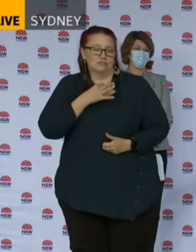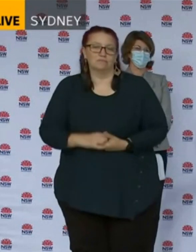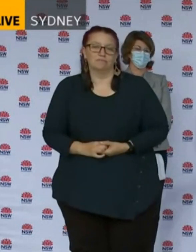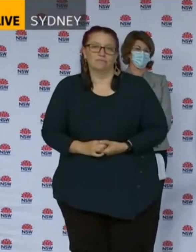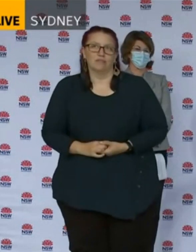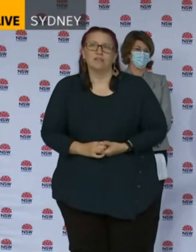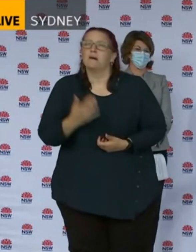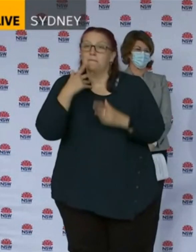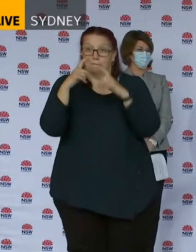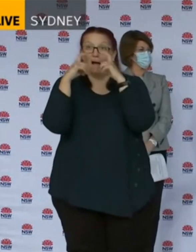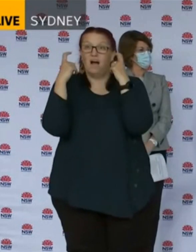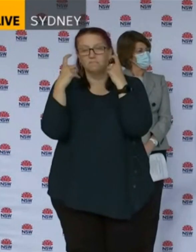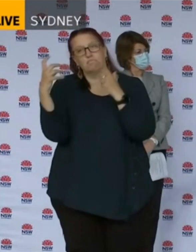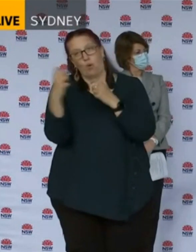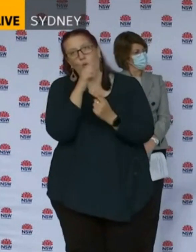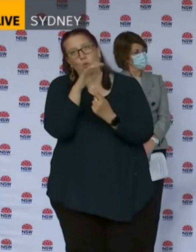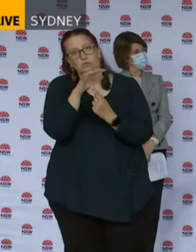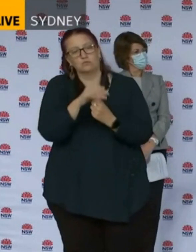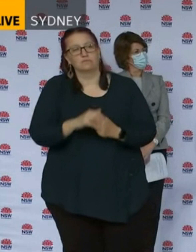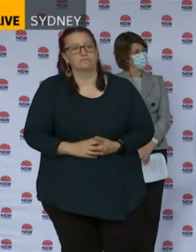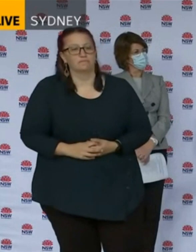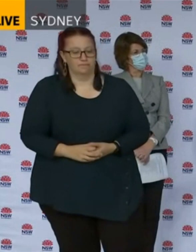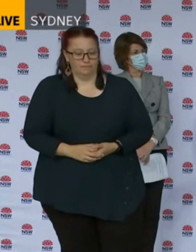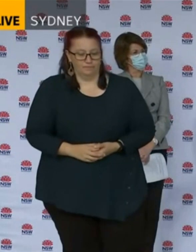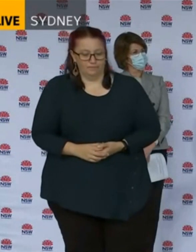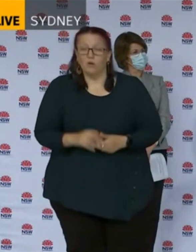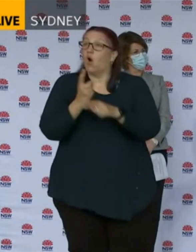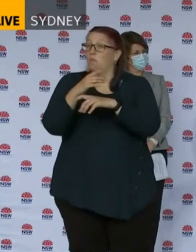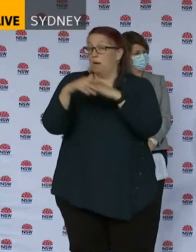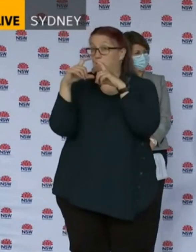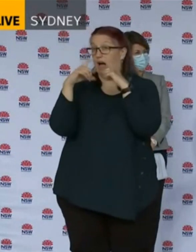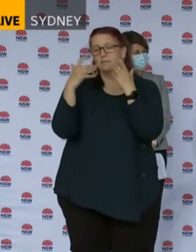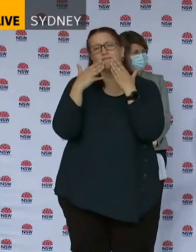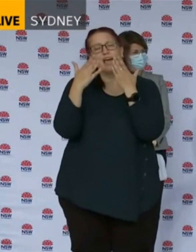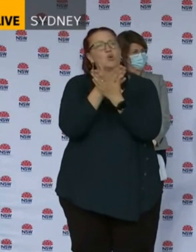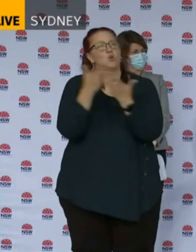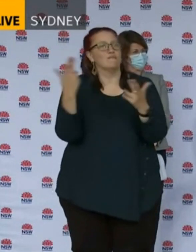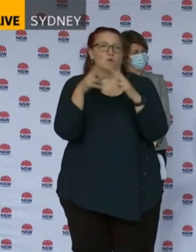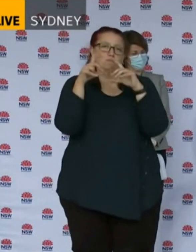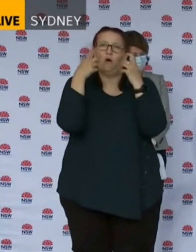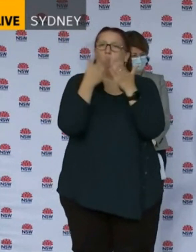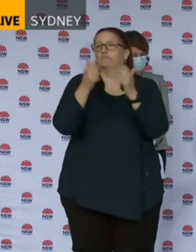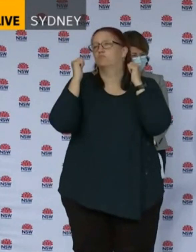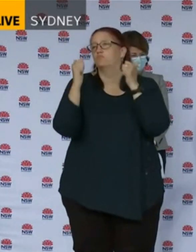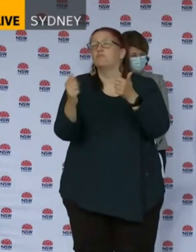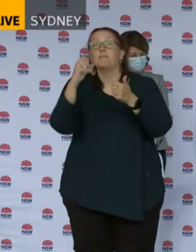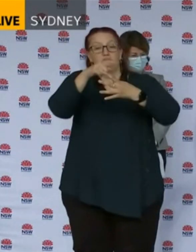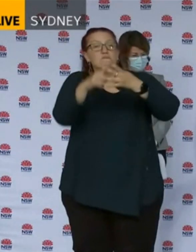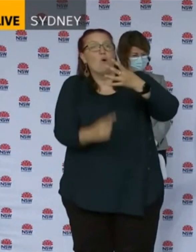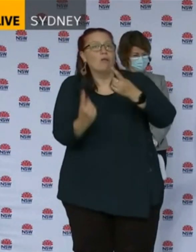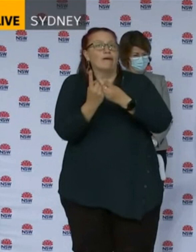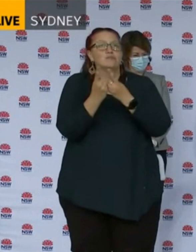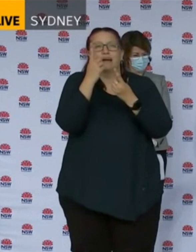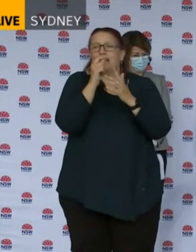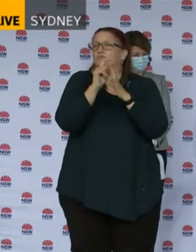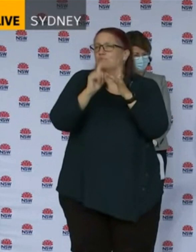On the note of masks, we appreciate the community is wearing masks, and thank you so much. It is one line of defence. But